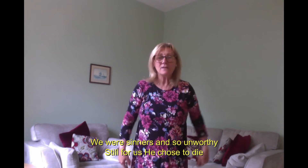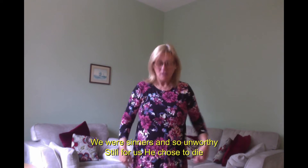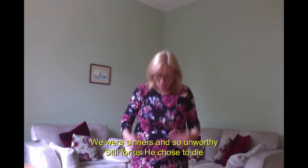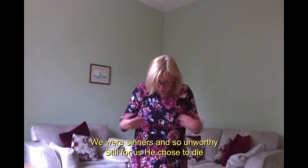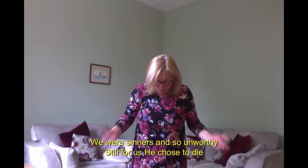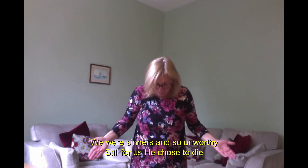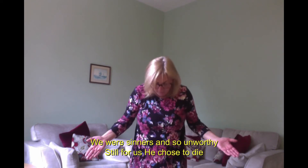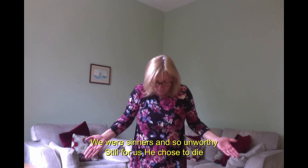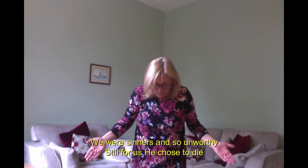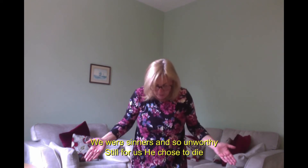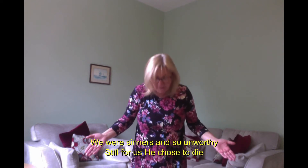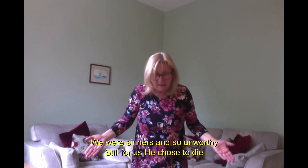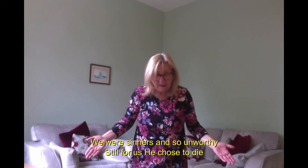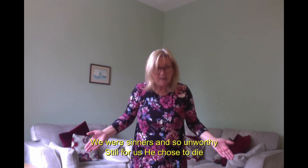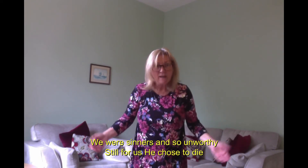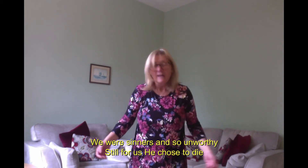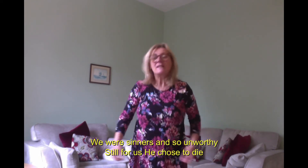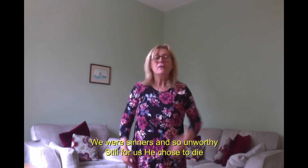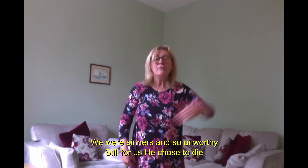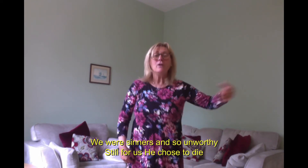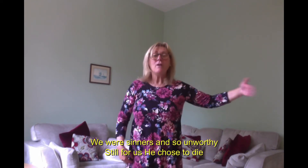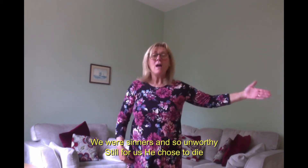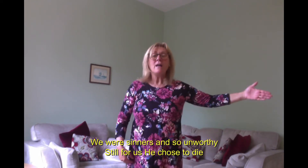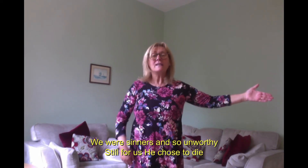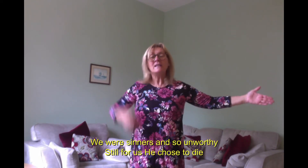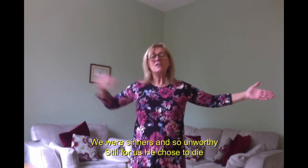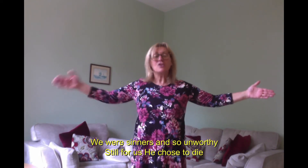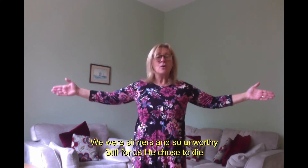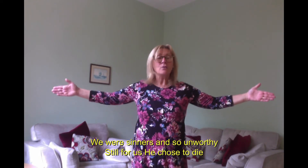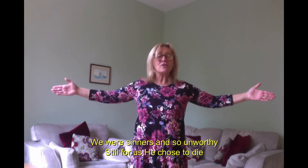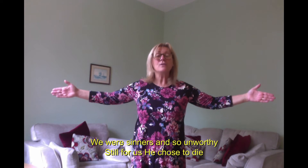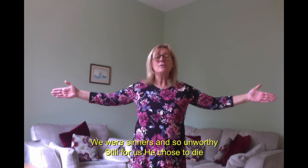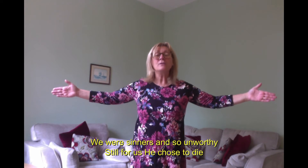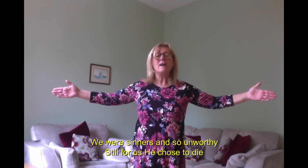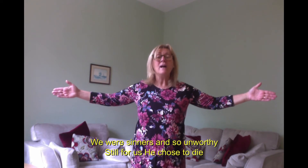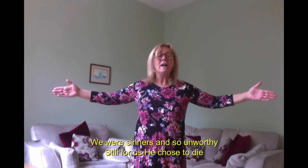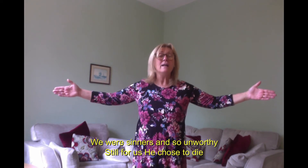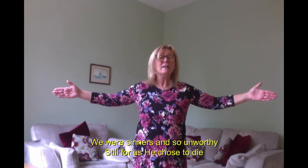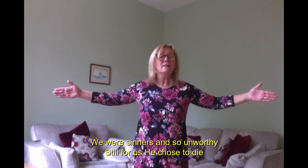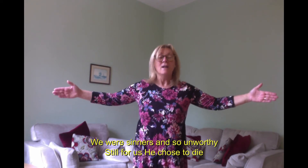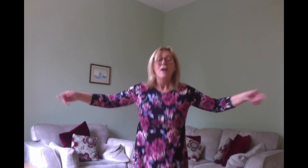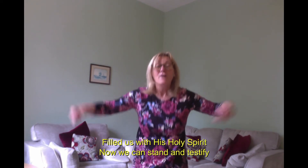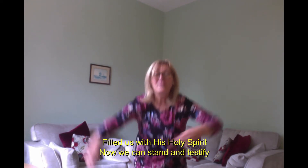Sinners and so unworthy, still for us He chose to die. Fill